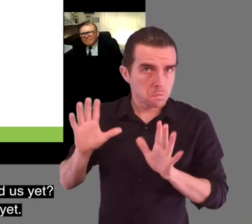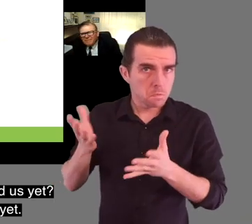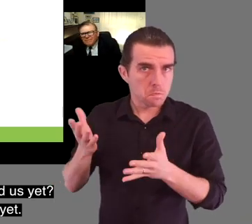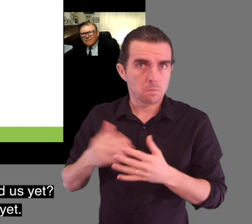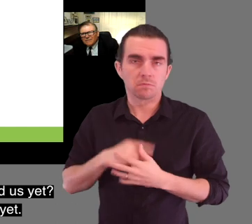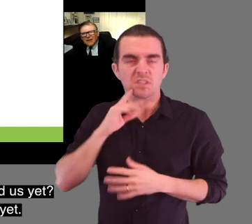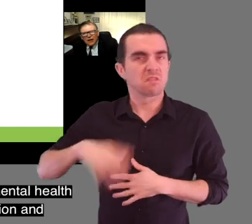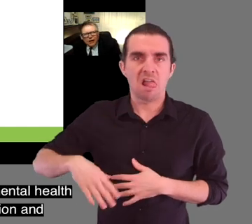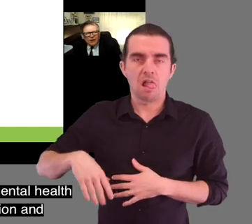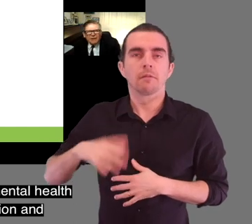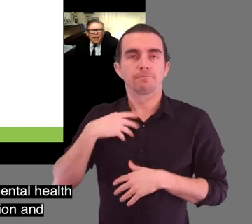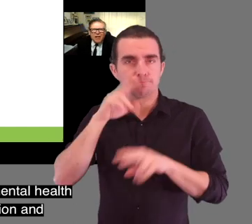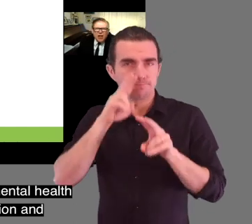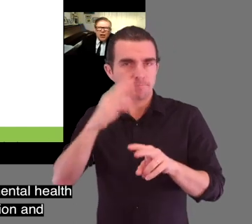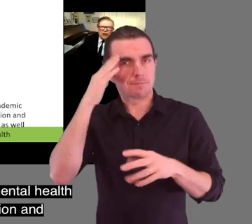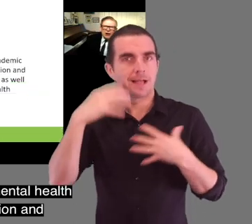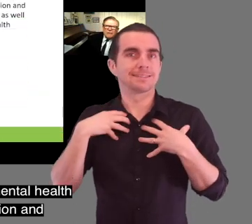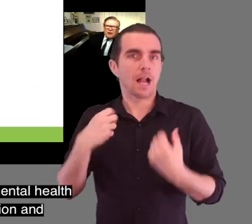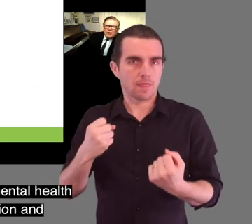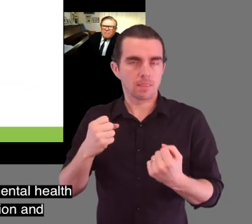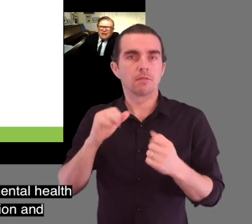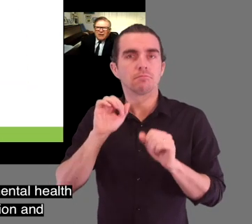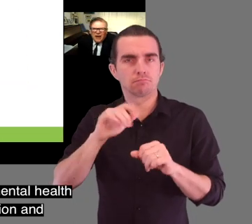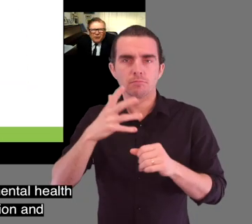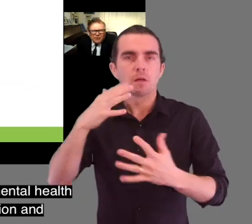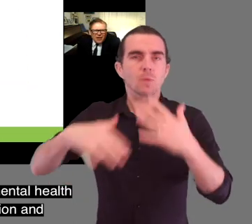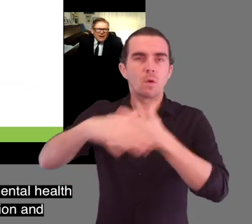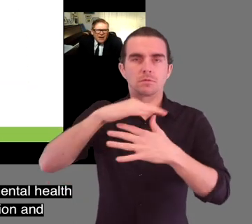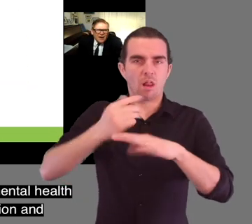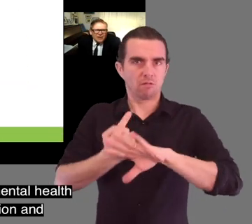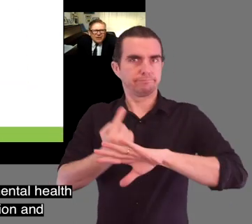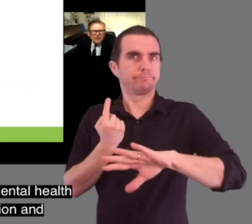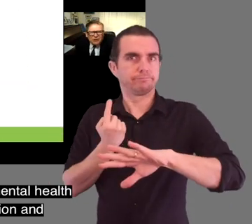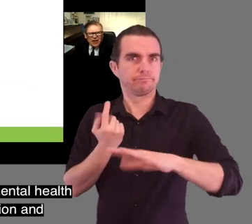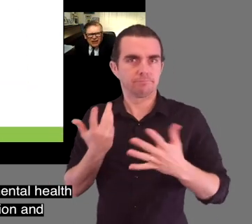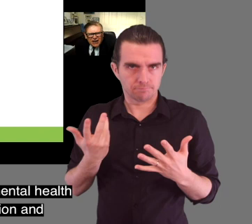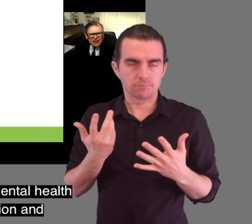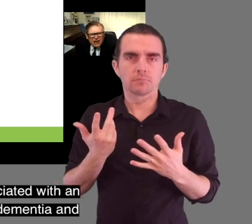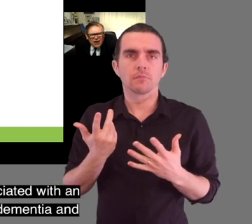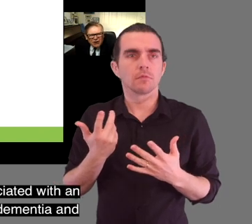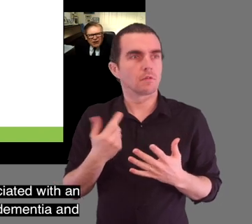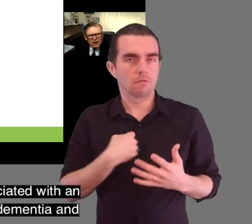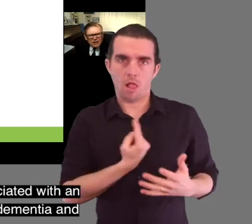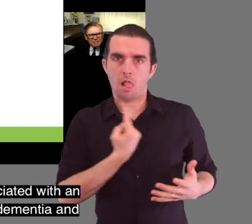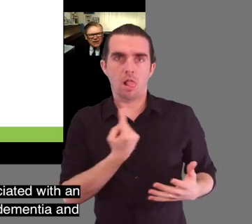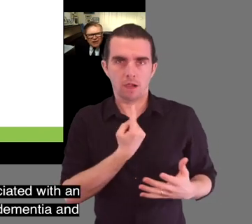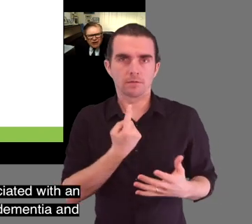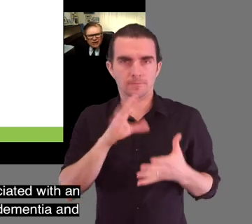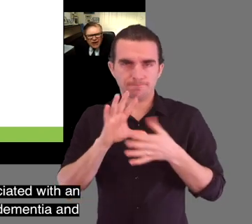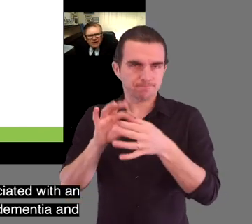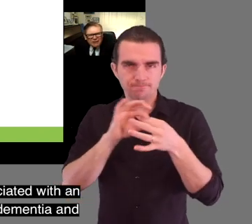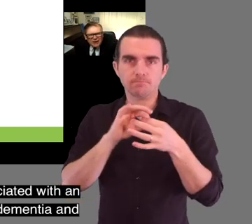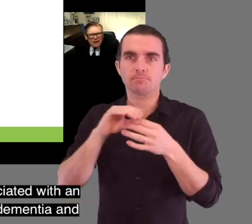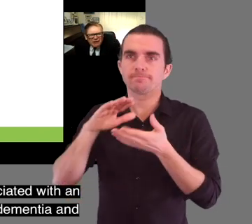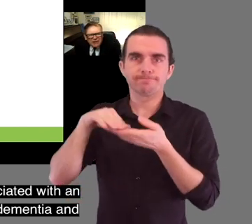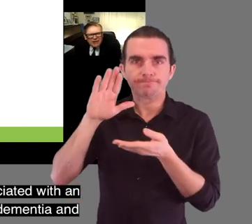No, not yet. Okay. So if we look at mental health, then the social isolation and loneliness have been